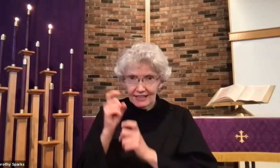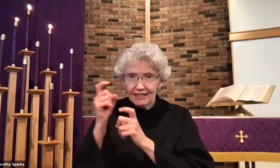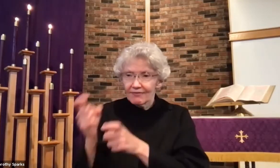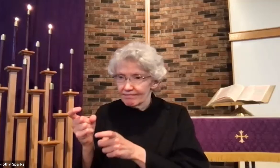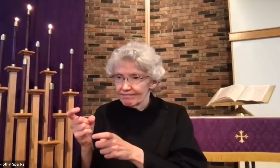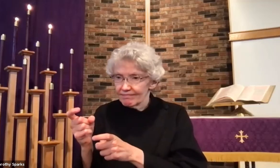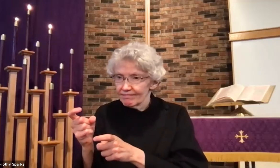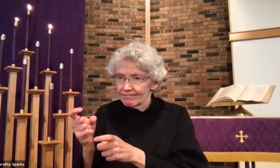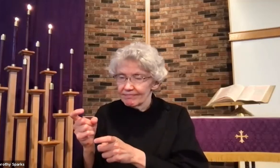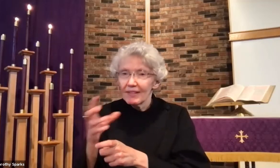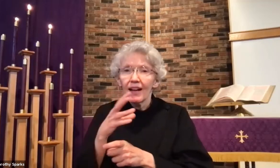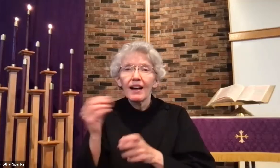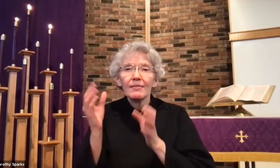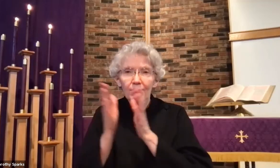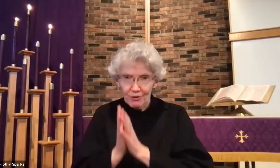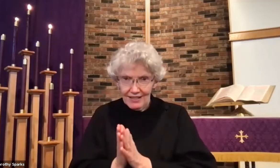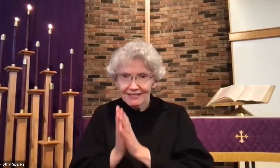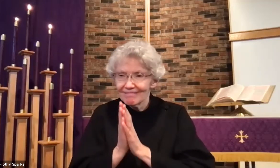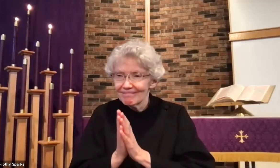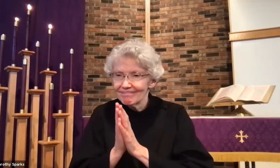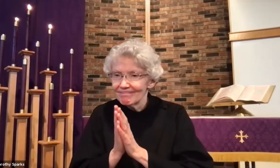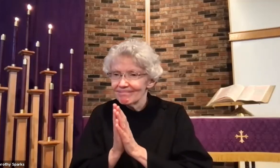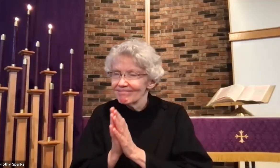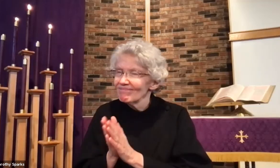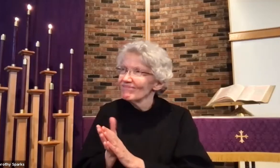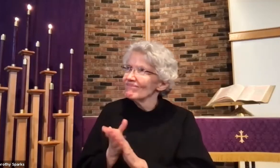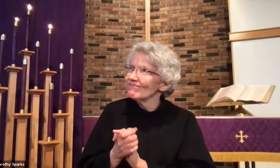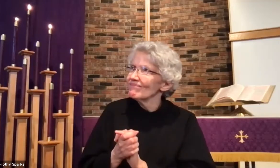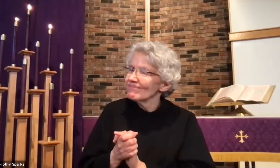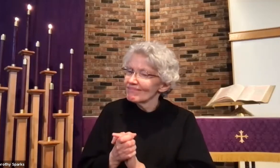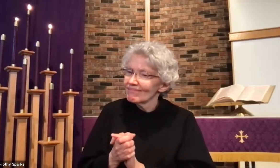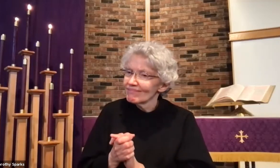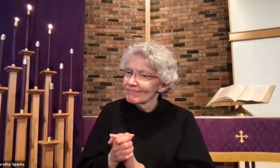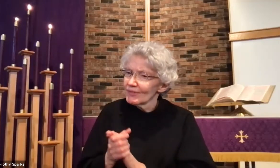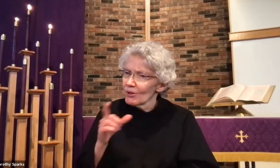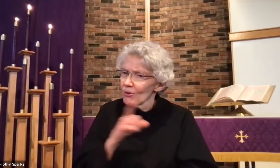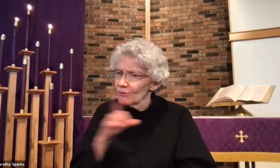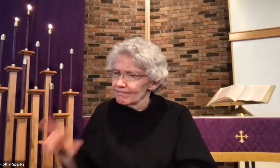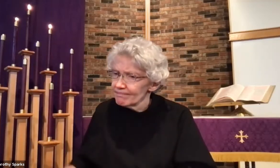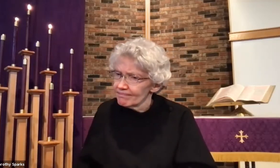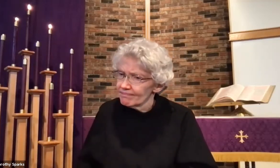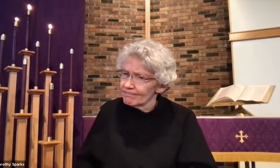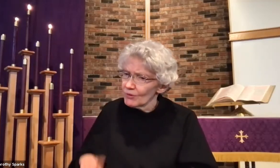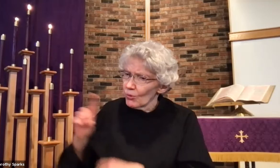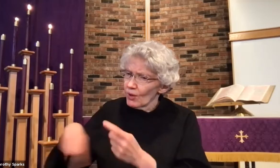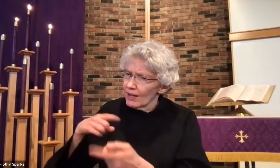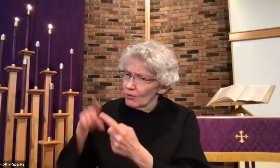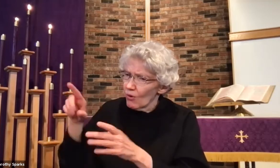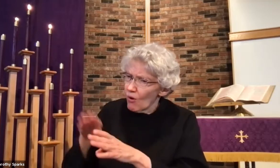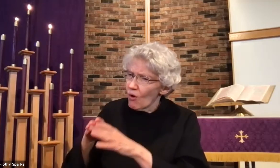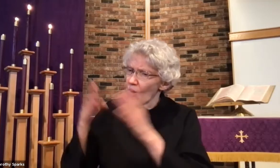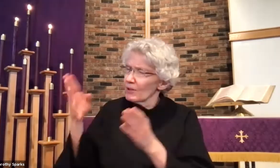And now the offering prayer. Let us give God our gifts and pray.